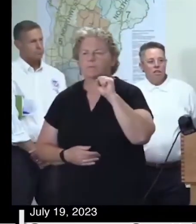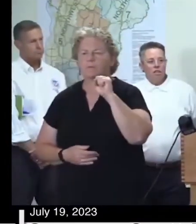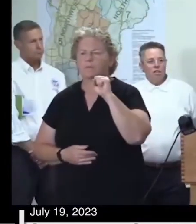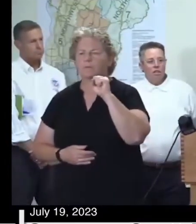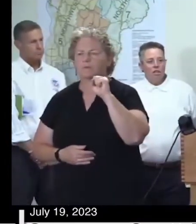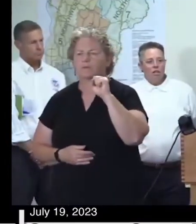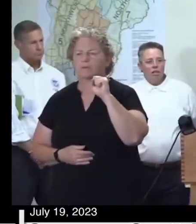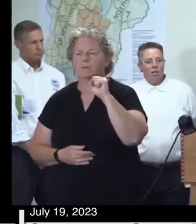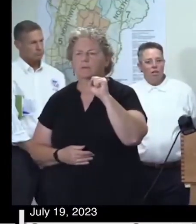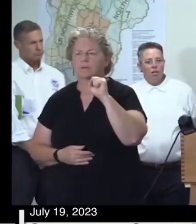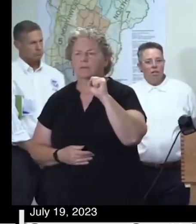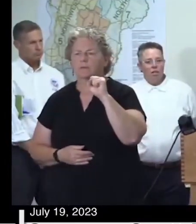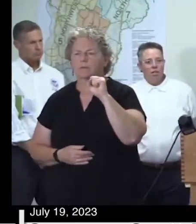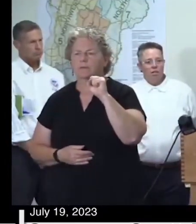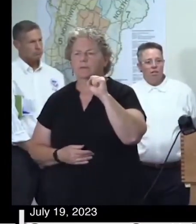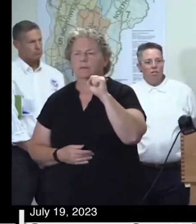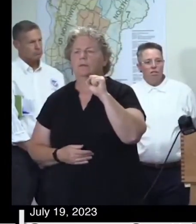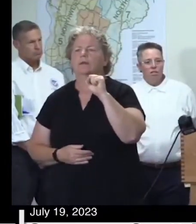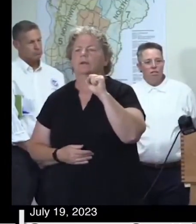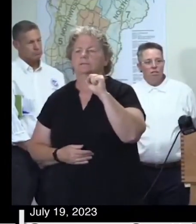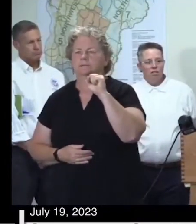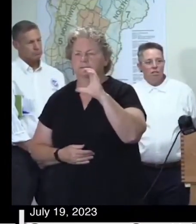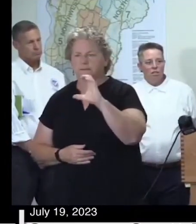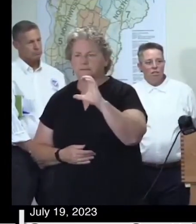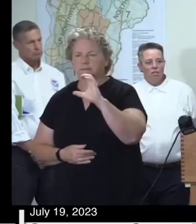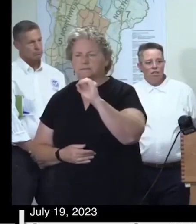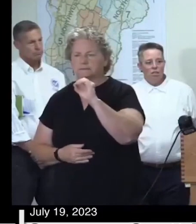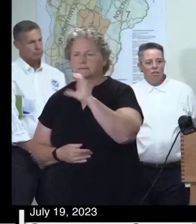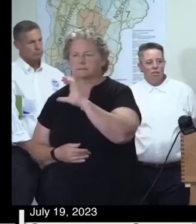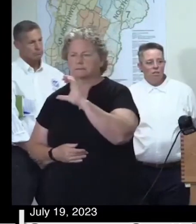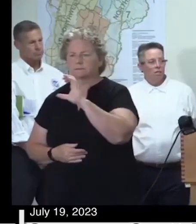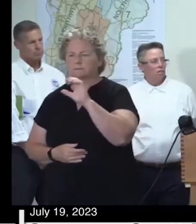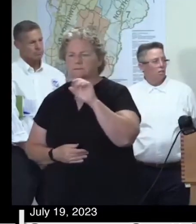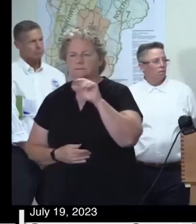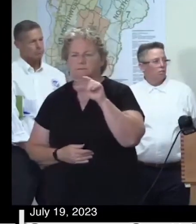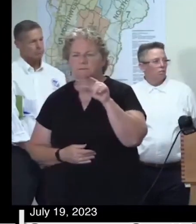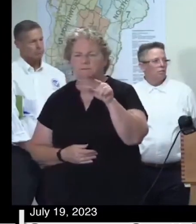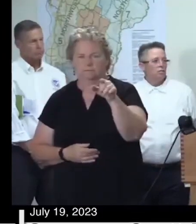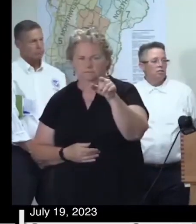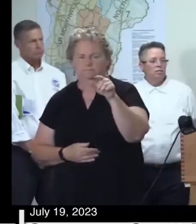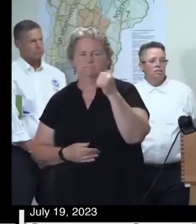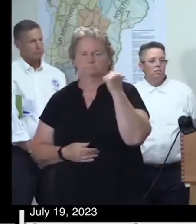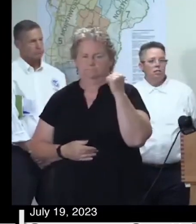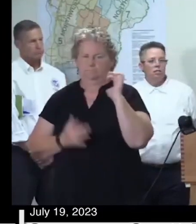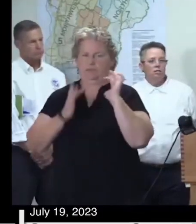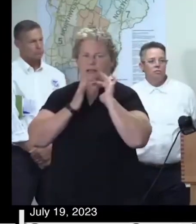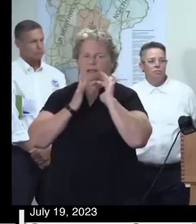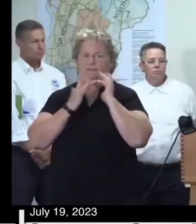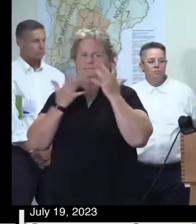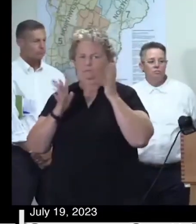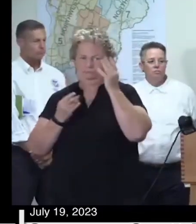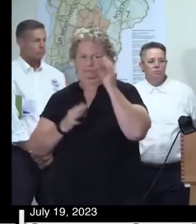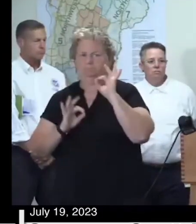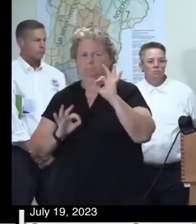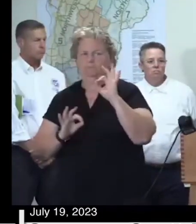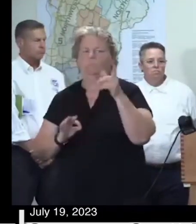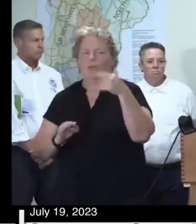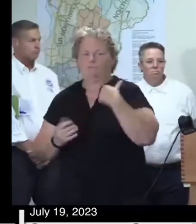were on a boil water notice. But we are reaching out again right now to make sure that that is still accurate.